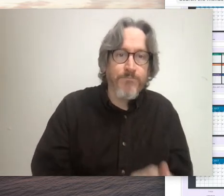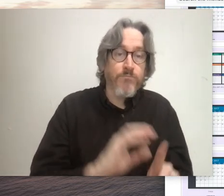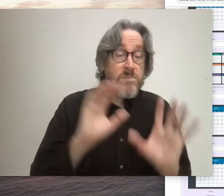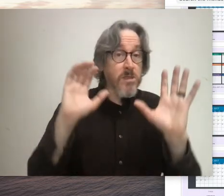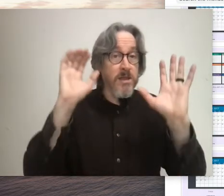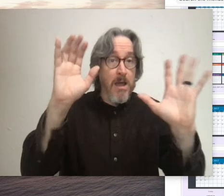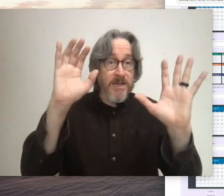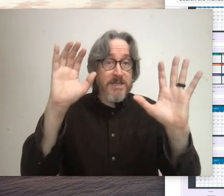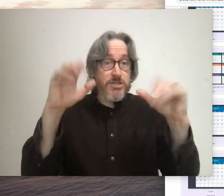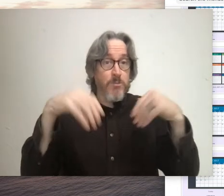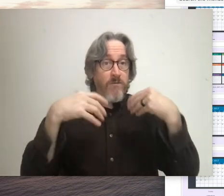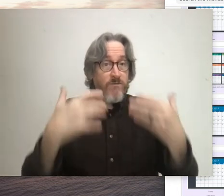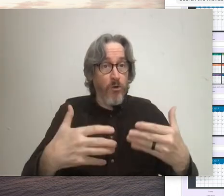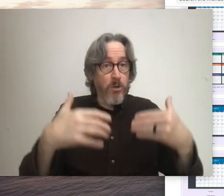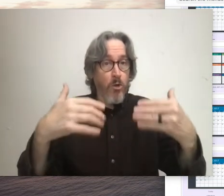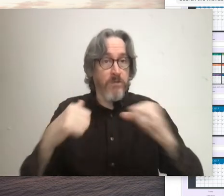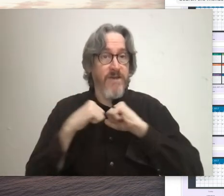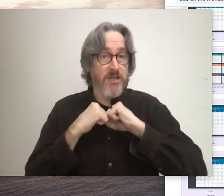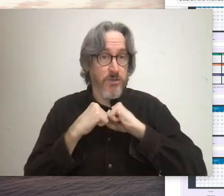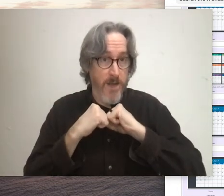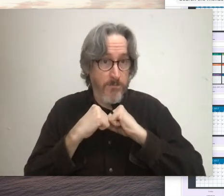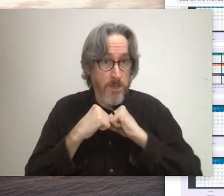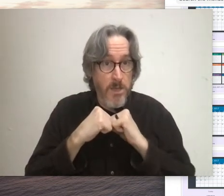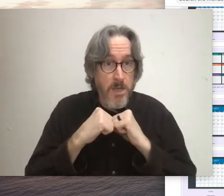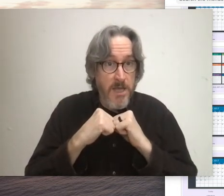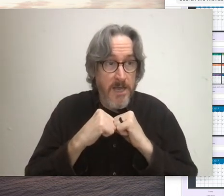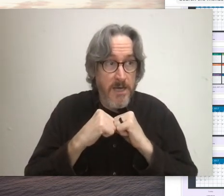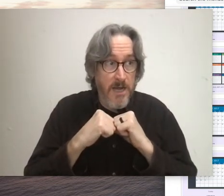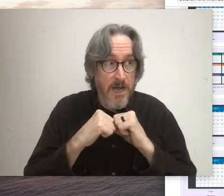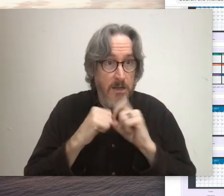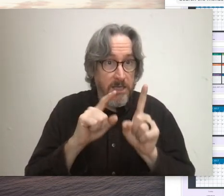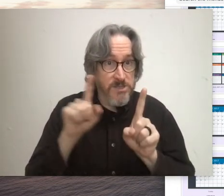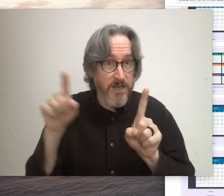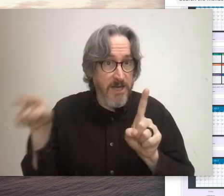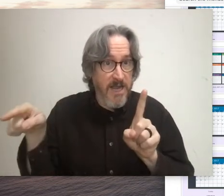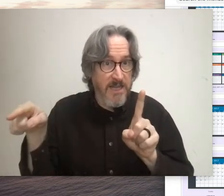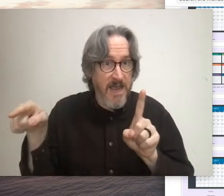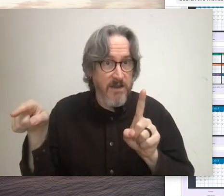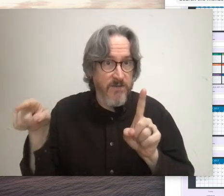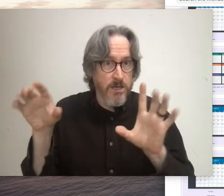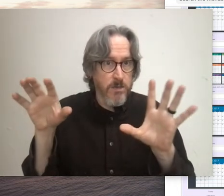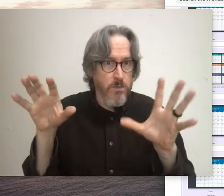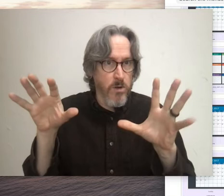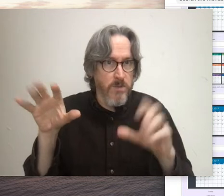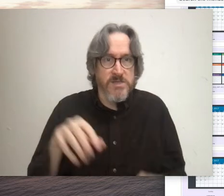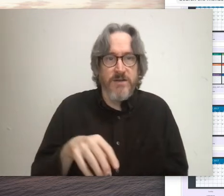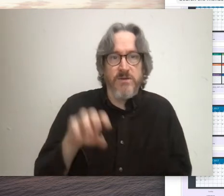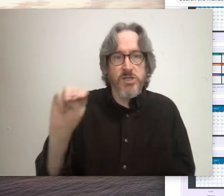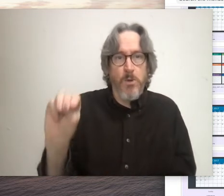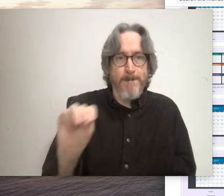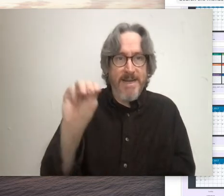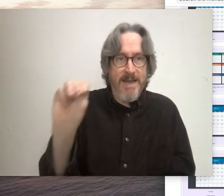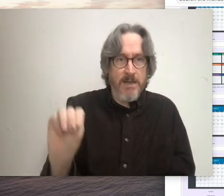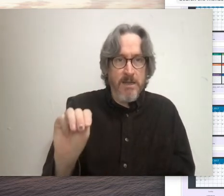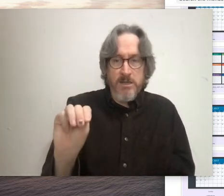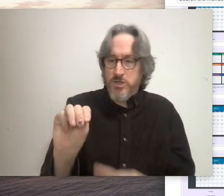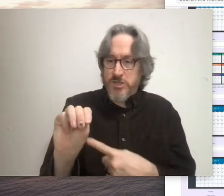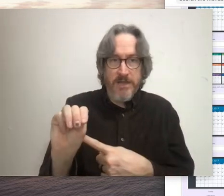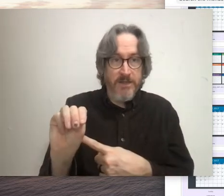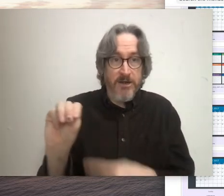Monday. Now I'm going to teach the more formal, old-fashioned way. And I'll explain at the end of it where there's a difference. So